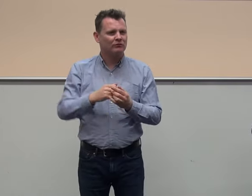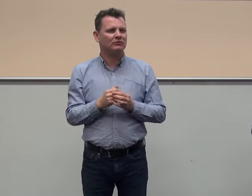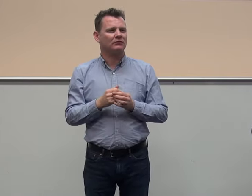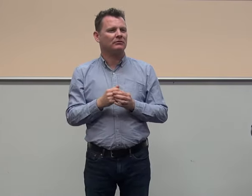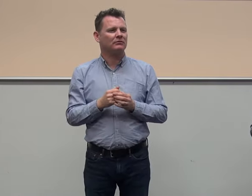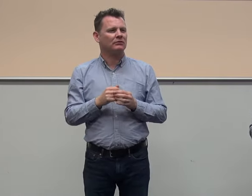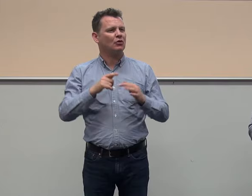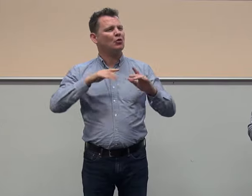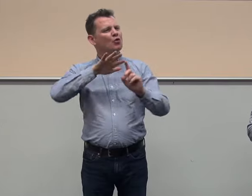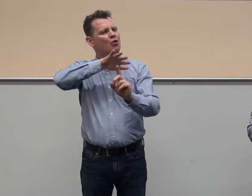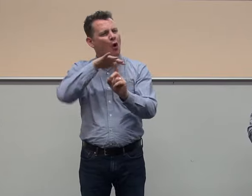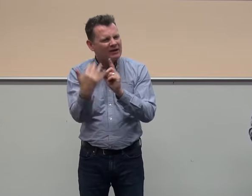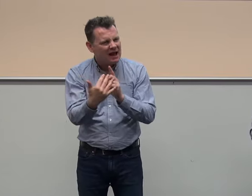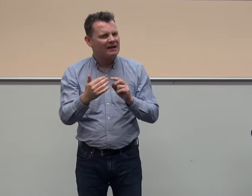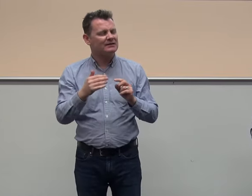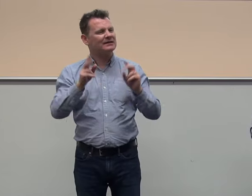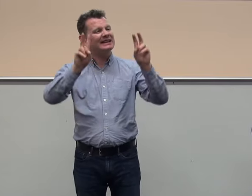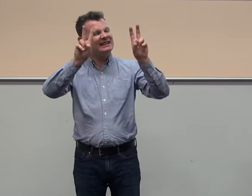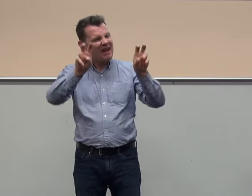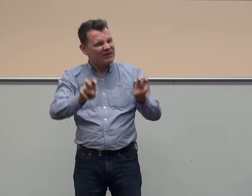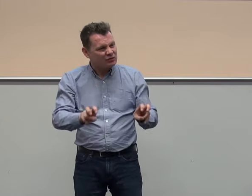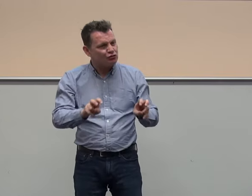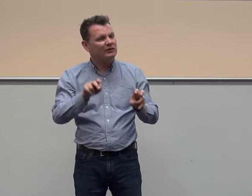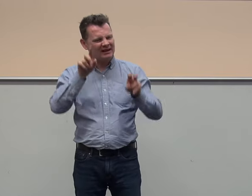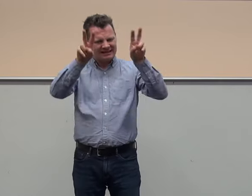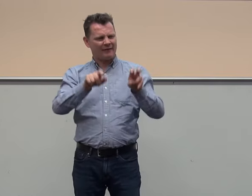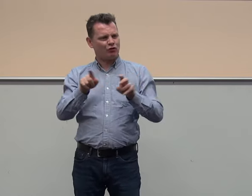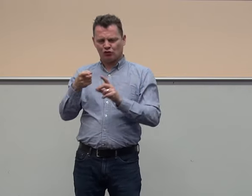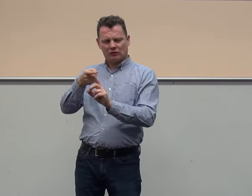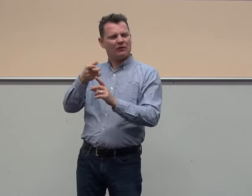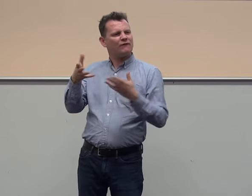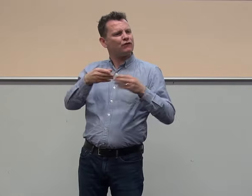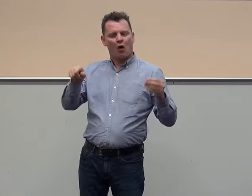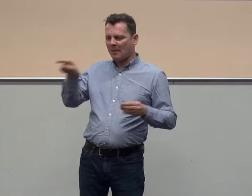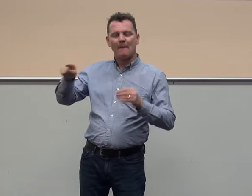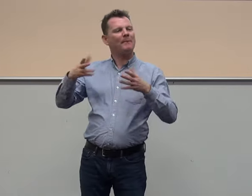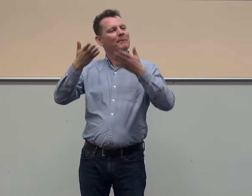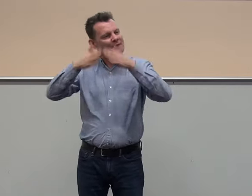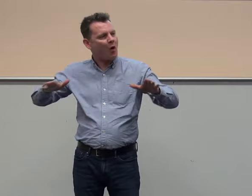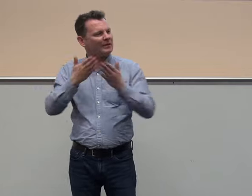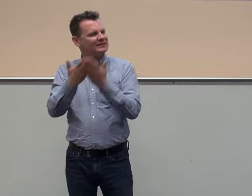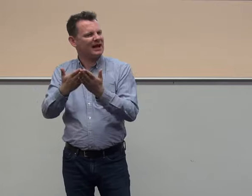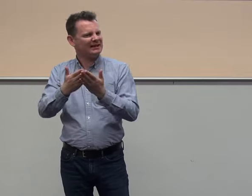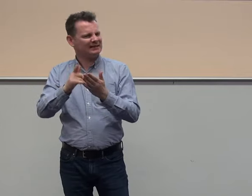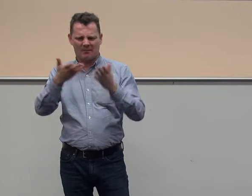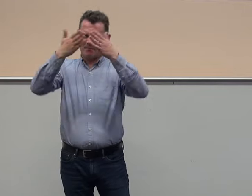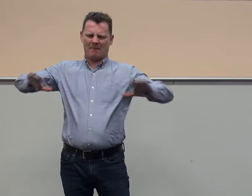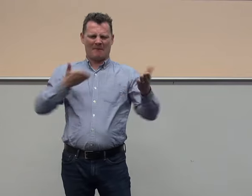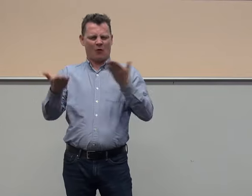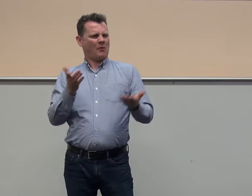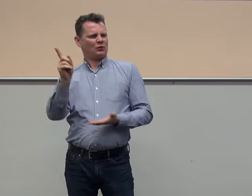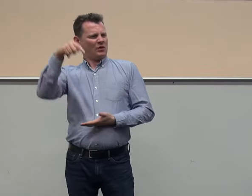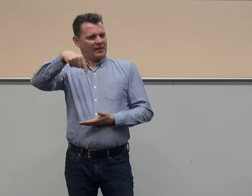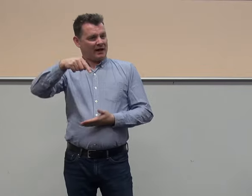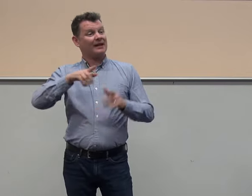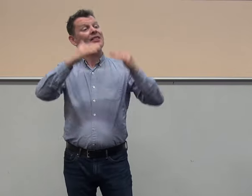and particularly a definition that comes from performance studies about what makes a performance. Then I'm going to go on and talk about sign language